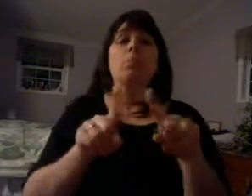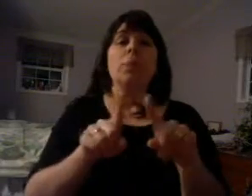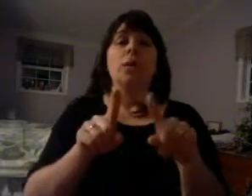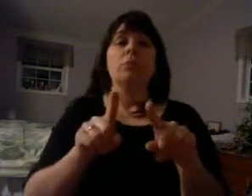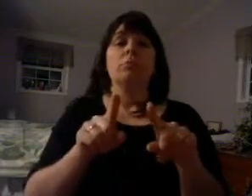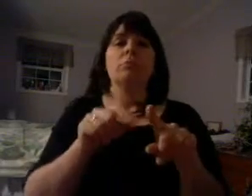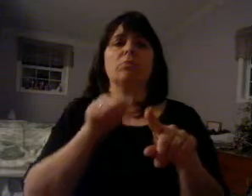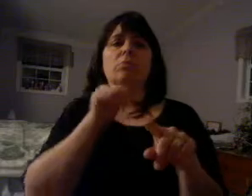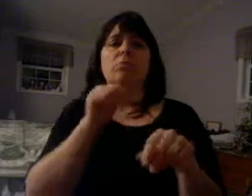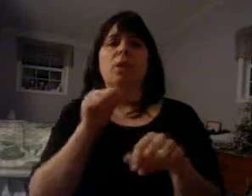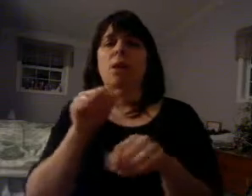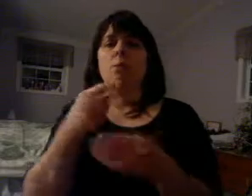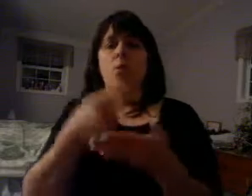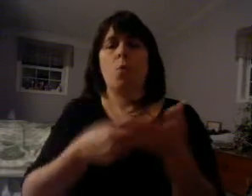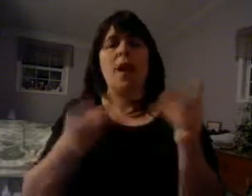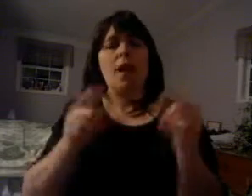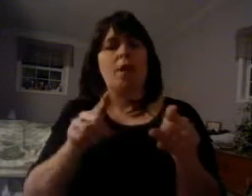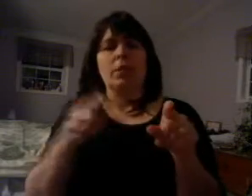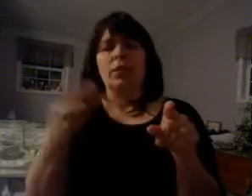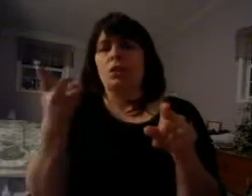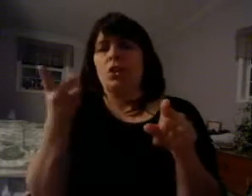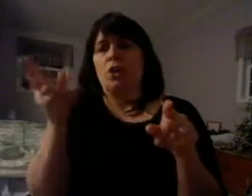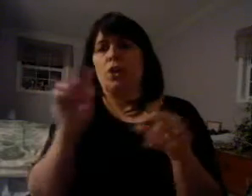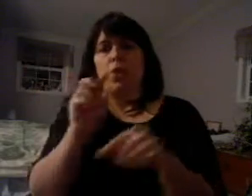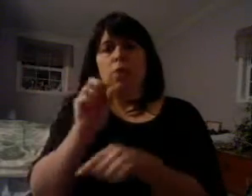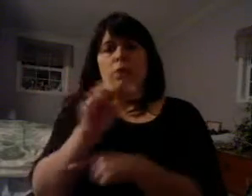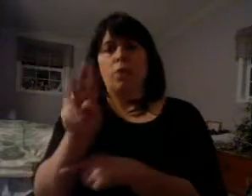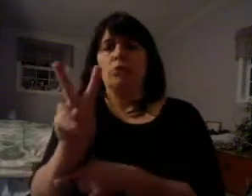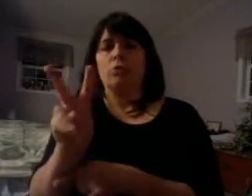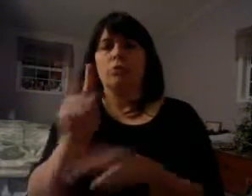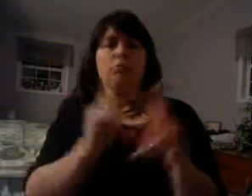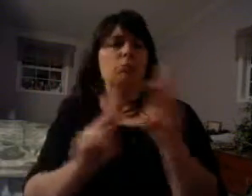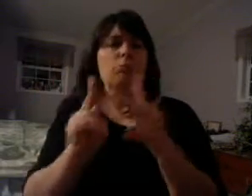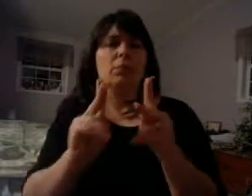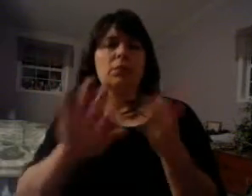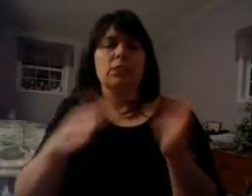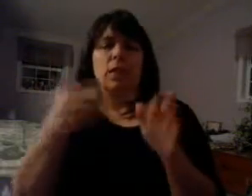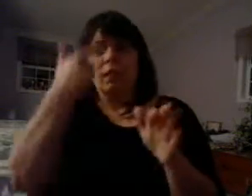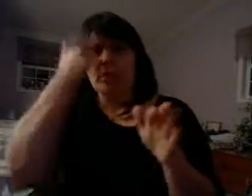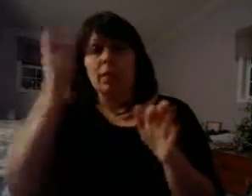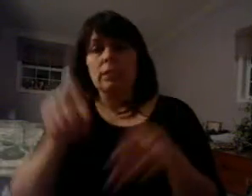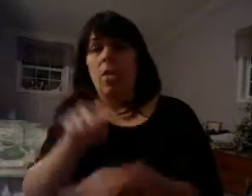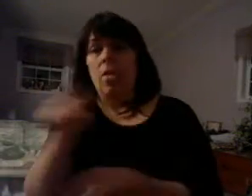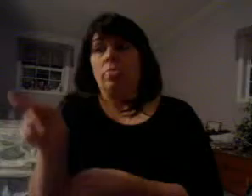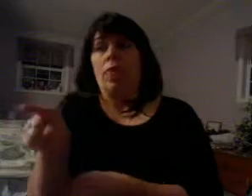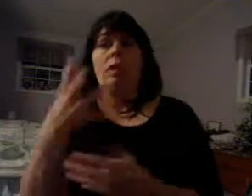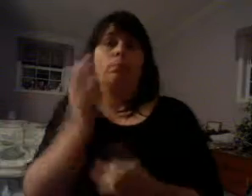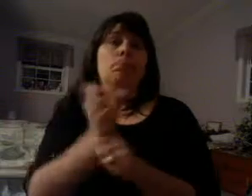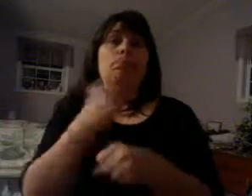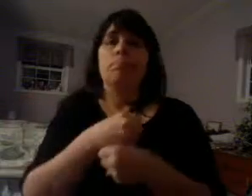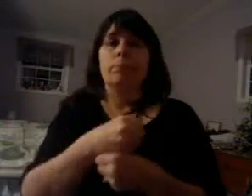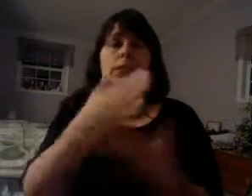same motive. They stepped on the offender's toes. The American experience of homicide